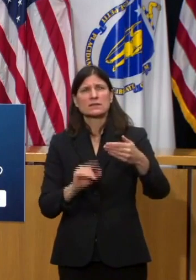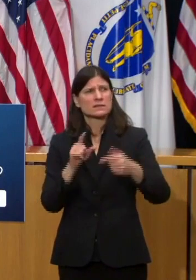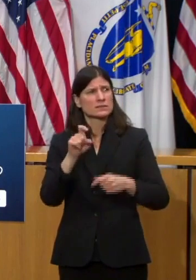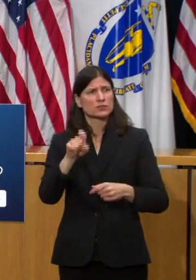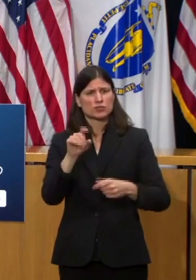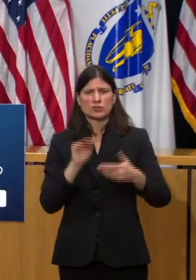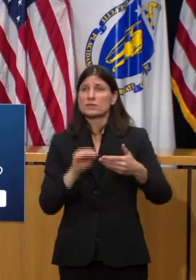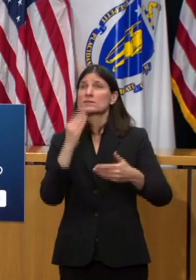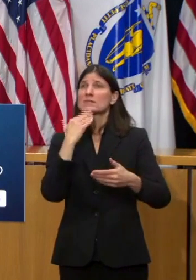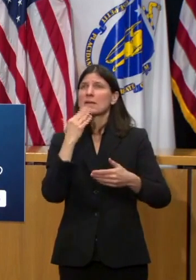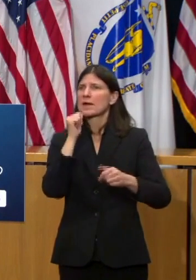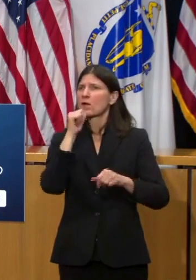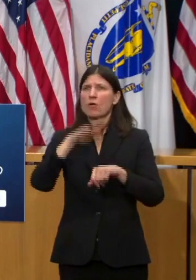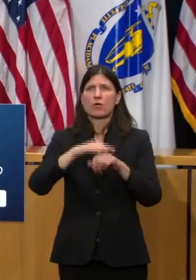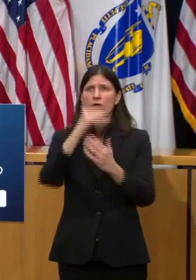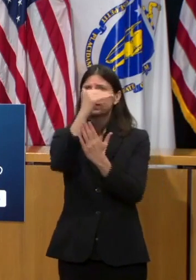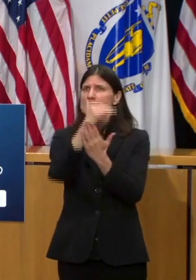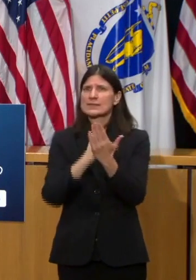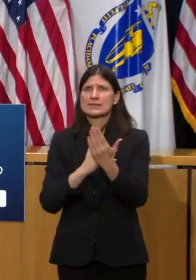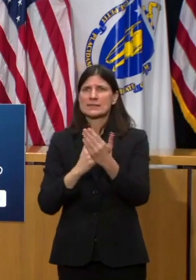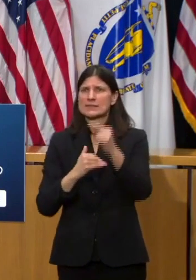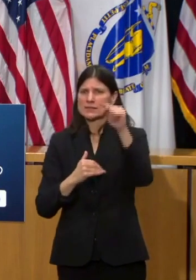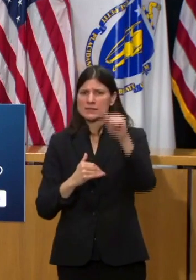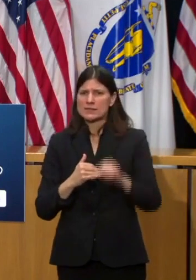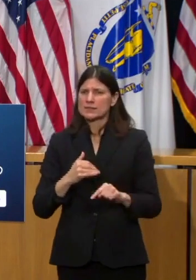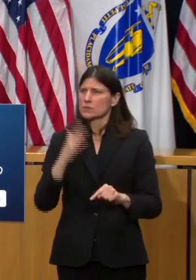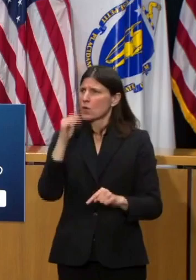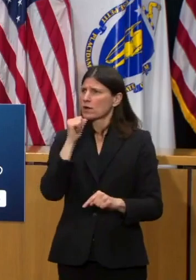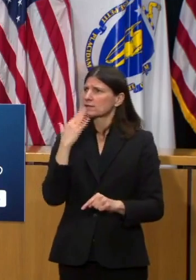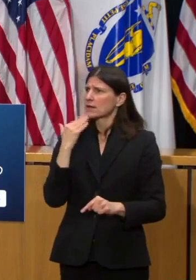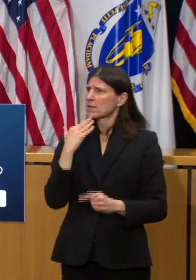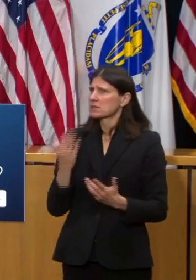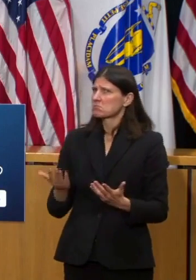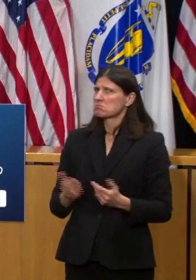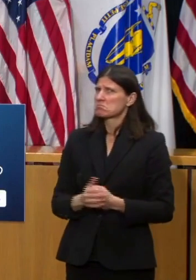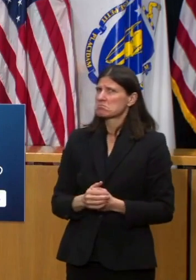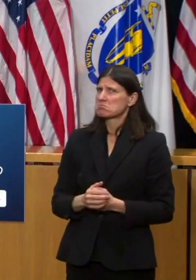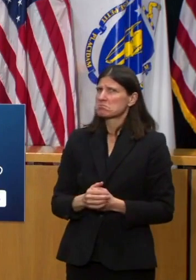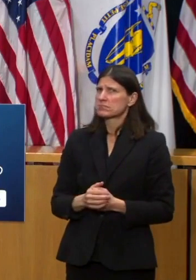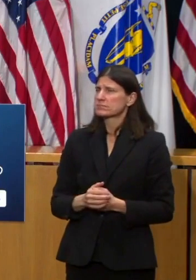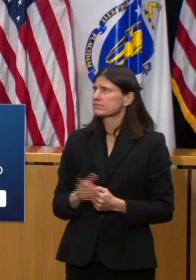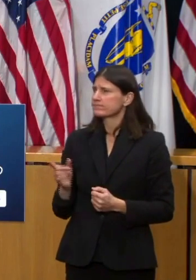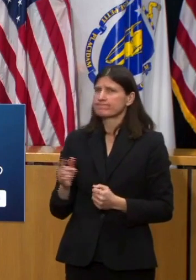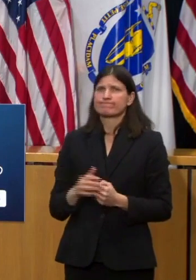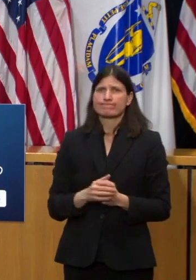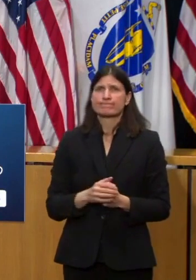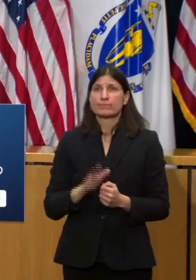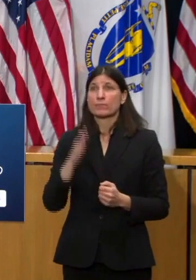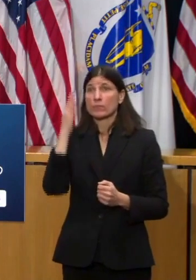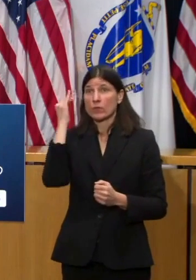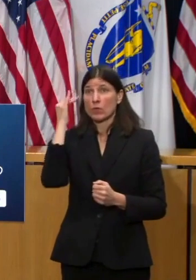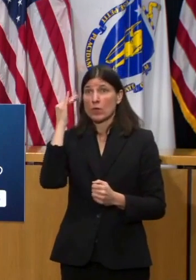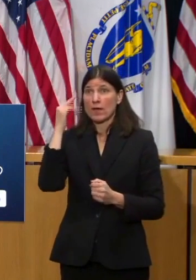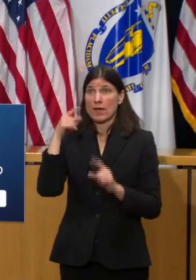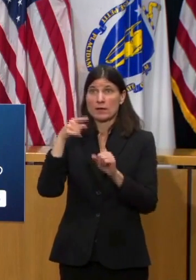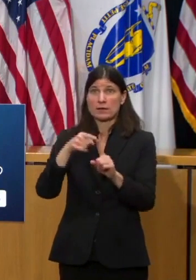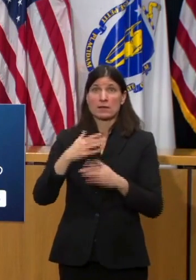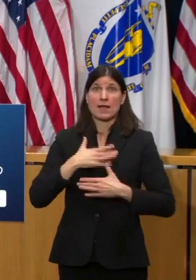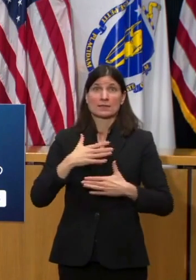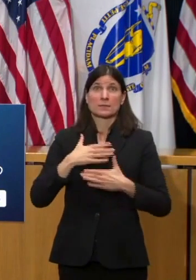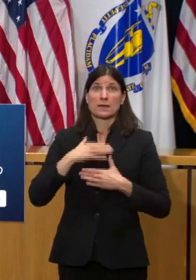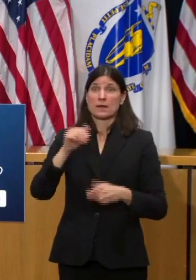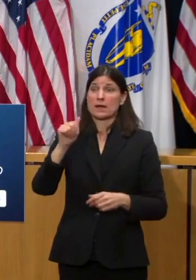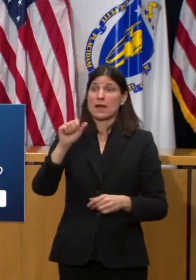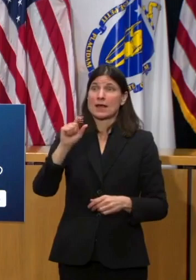that might exacerbate COVID? The main reason we did this with asthma and sort of went away from the CDC guidelines is it really is